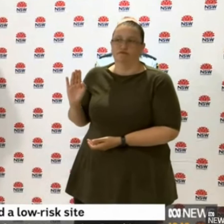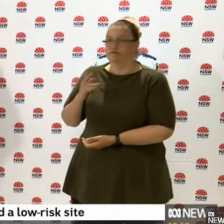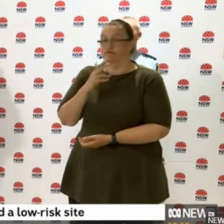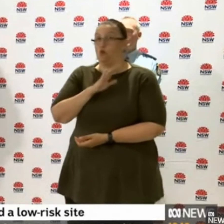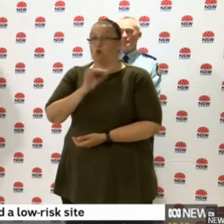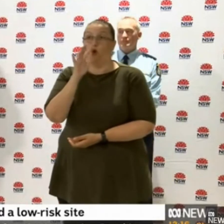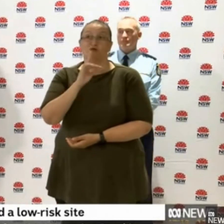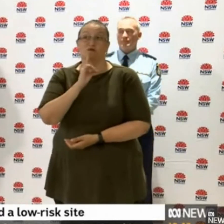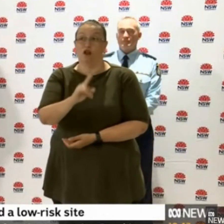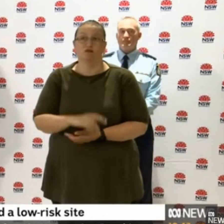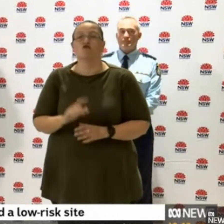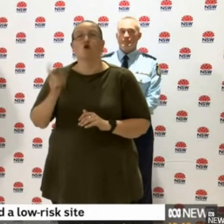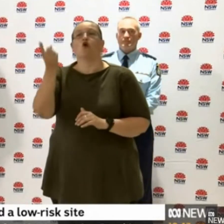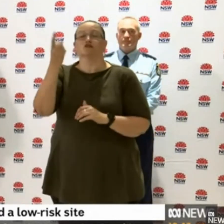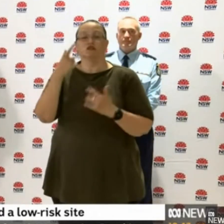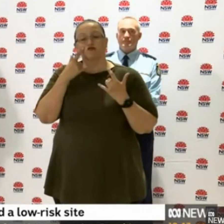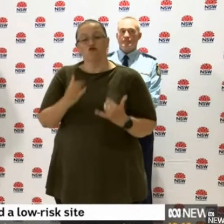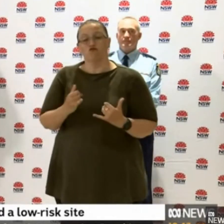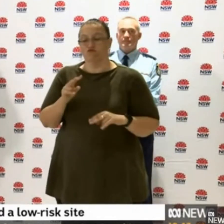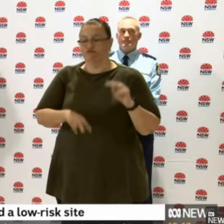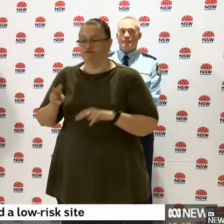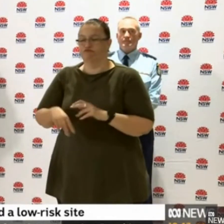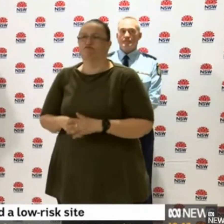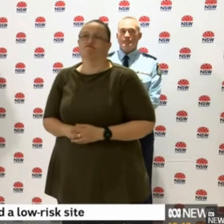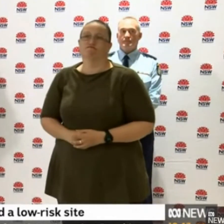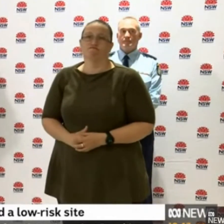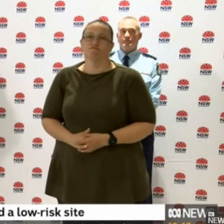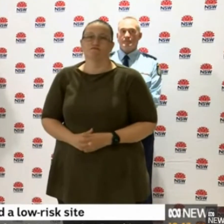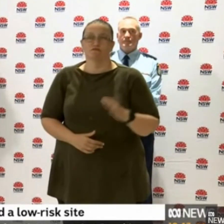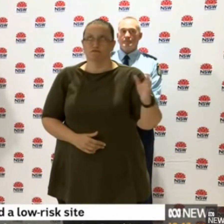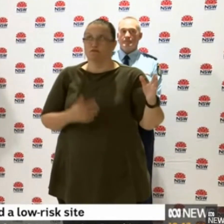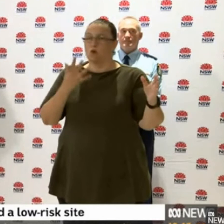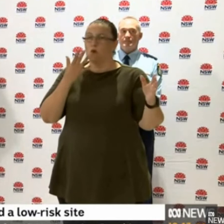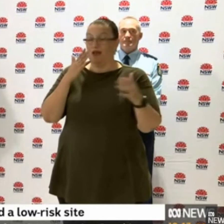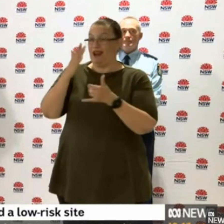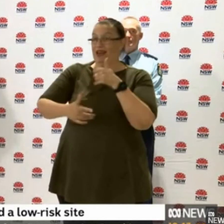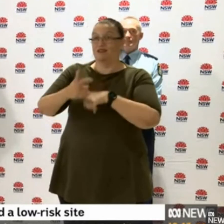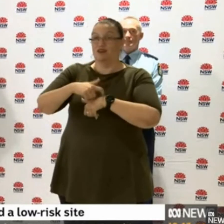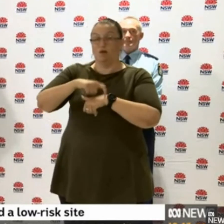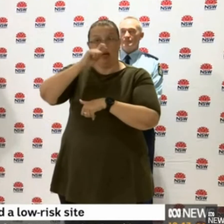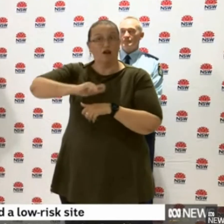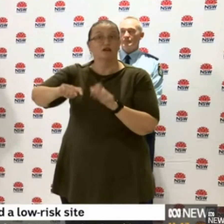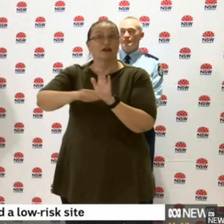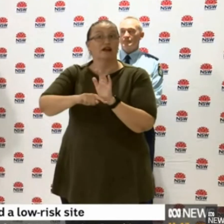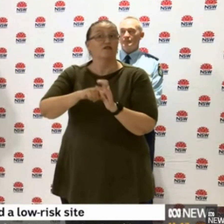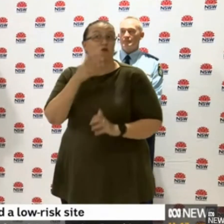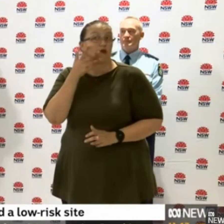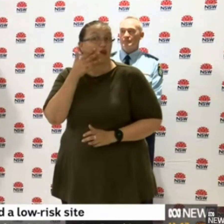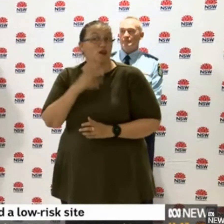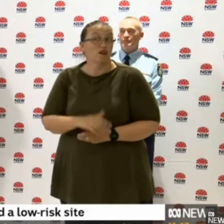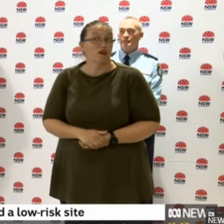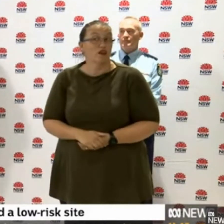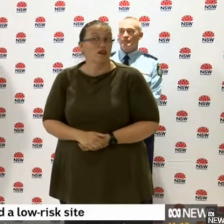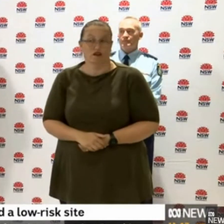assessment, and then we'll be releasing that information. And when did he last return a negative saliva test? So he had